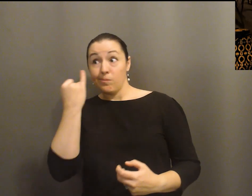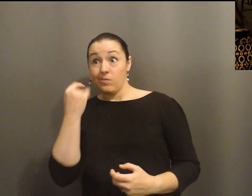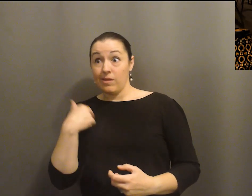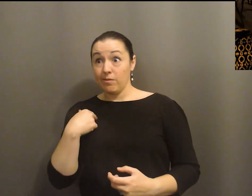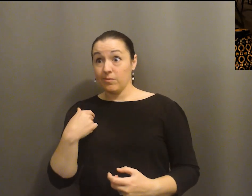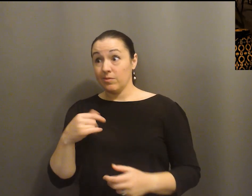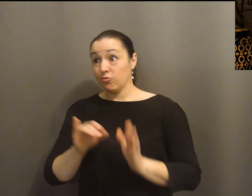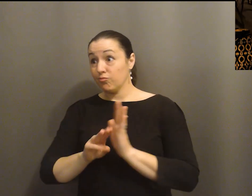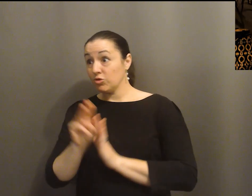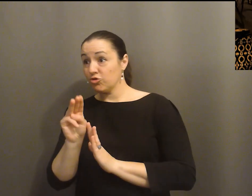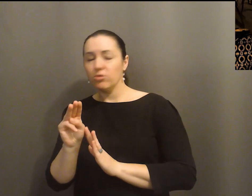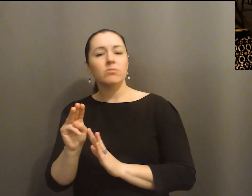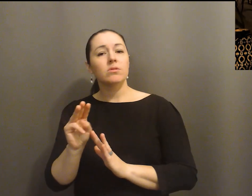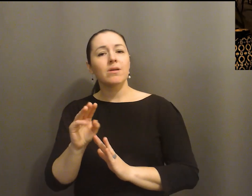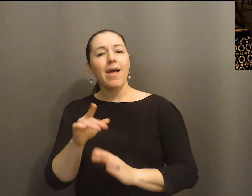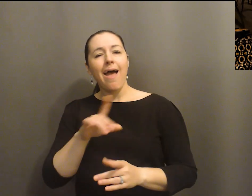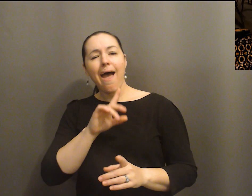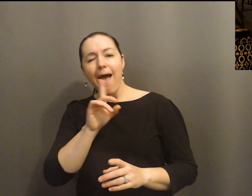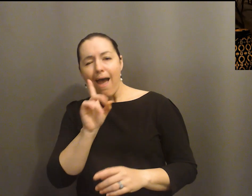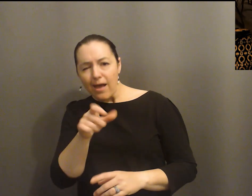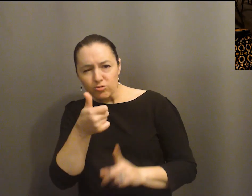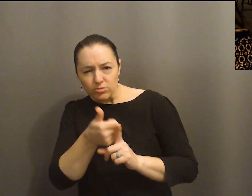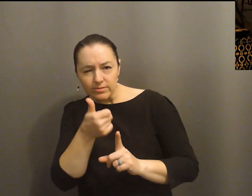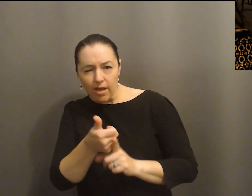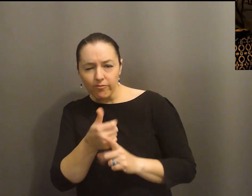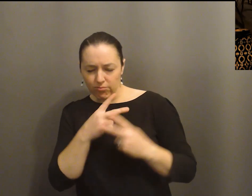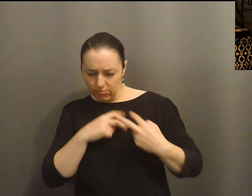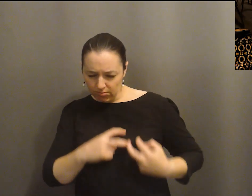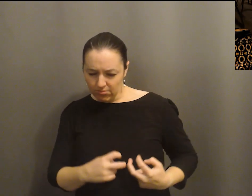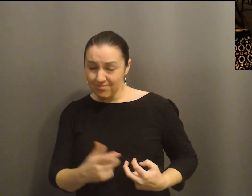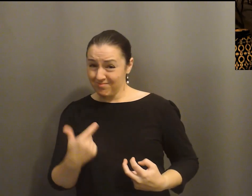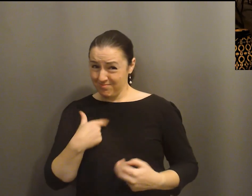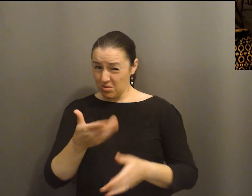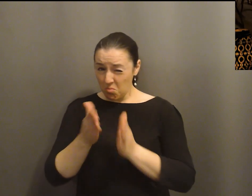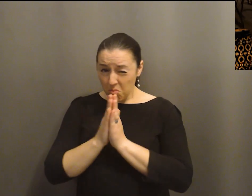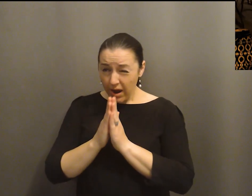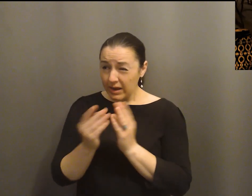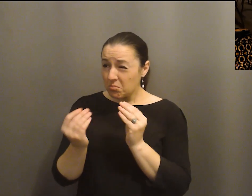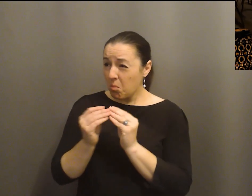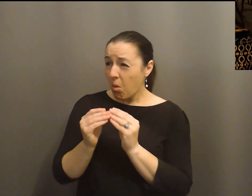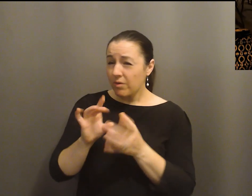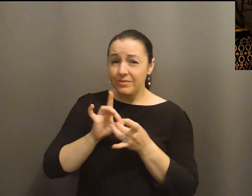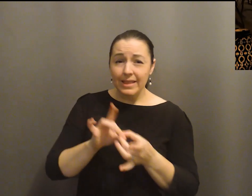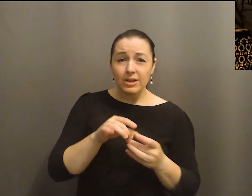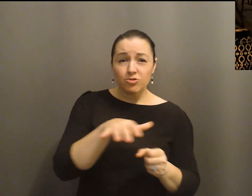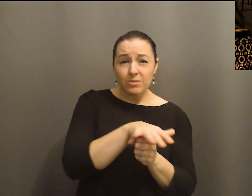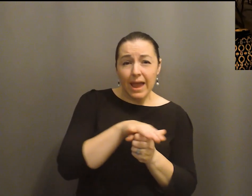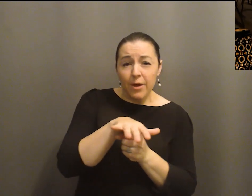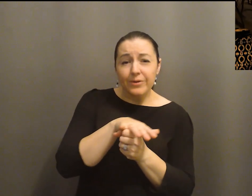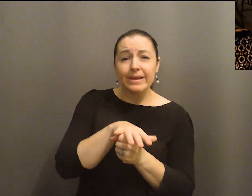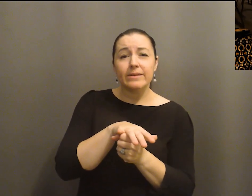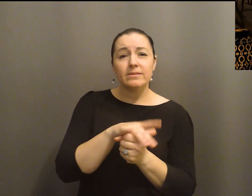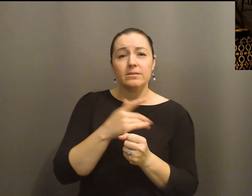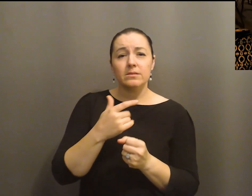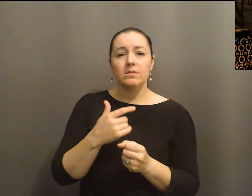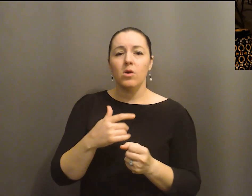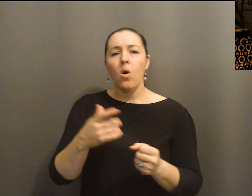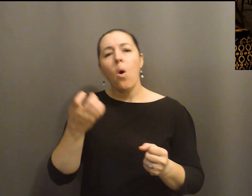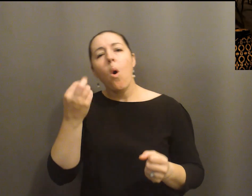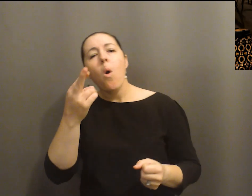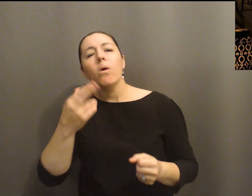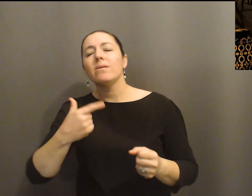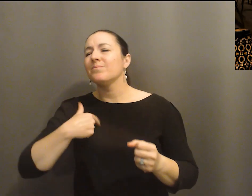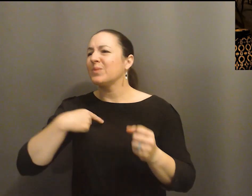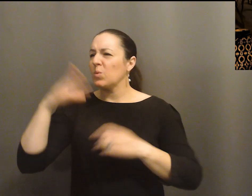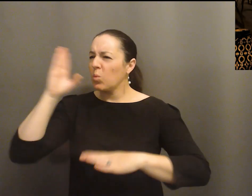simple question Am I praying more About the areas Of my life I want to see changed Or am I worrying And striving